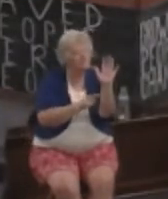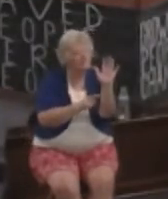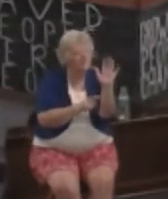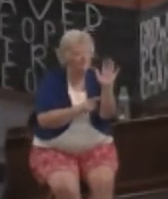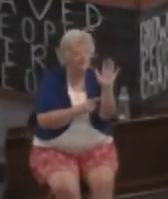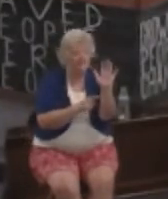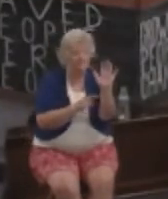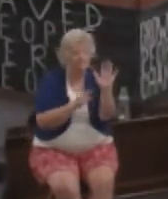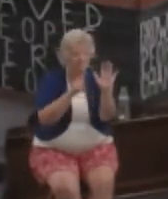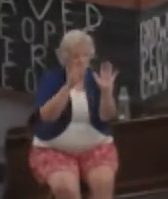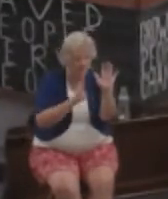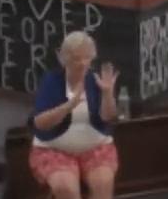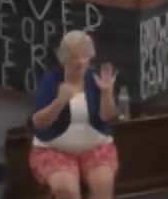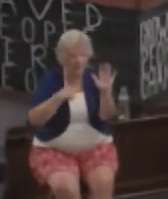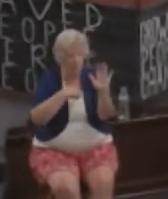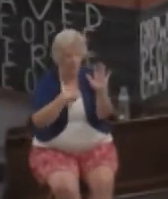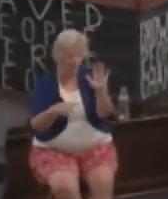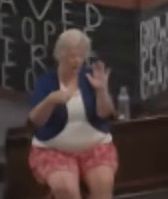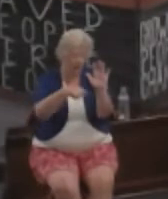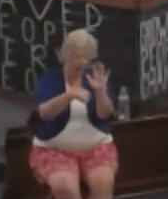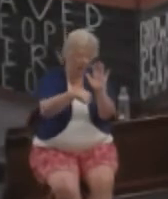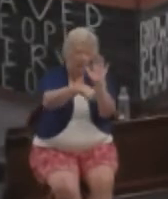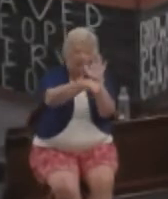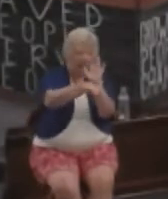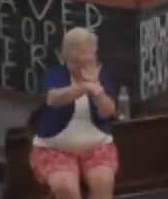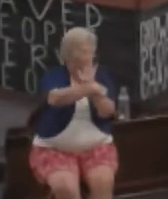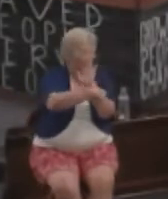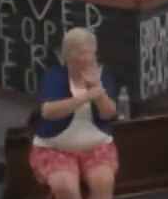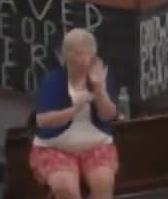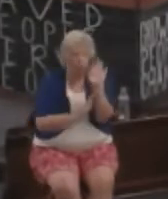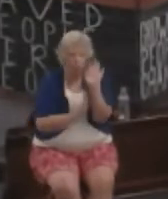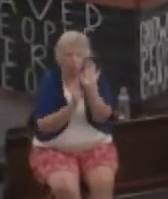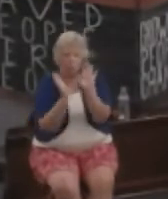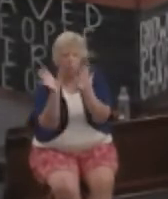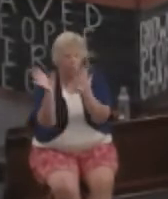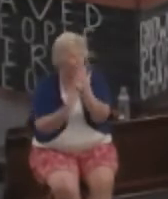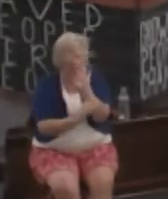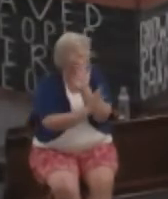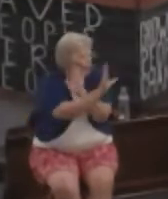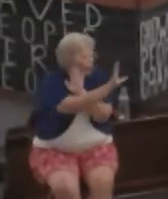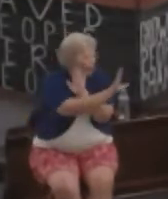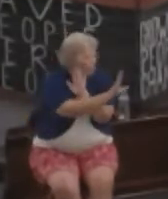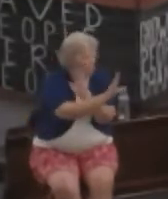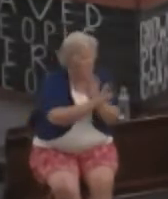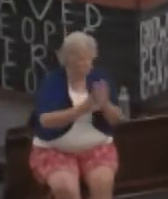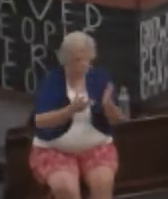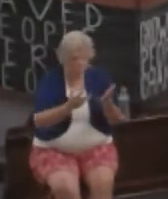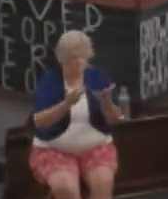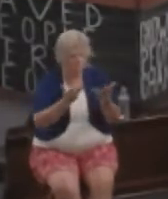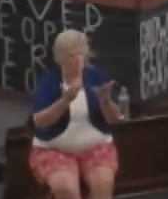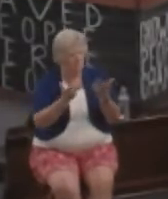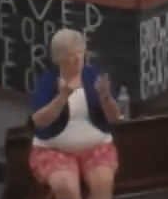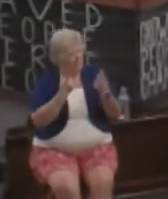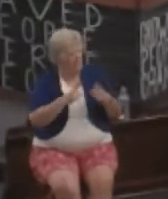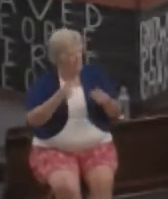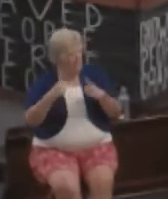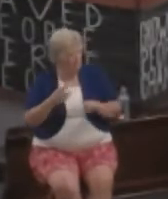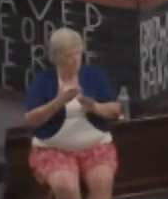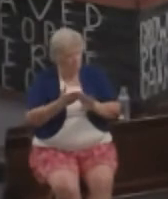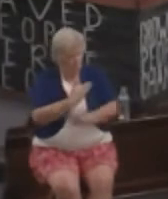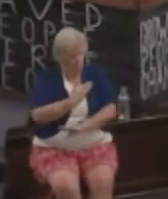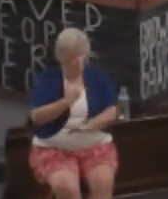Well, that's really the end. A whole lot has to happen before we get that